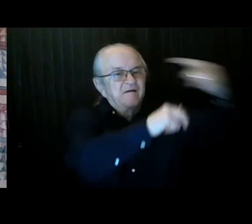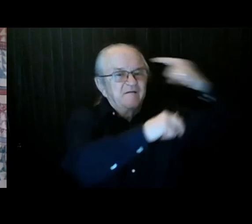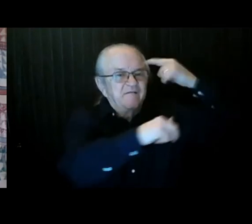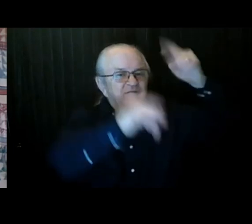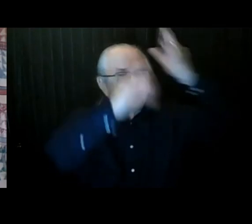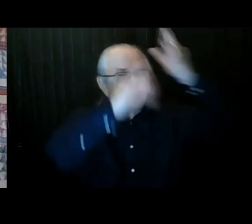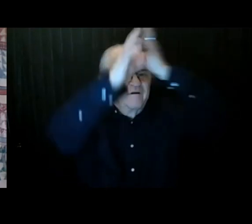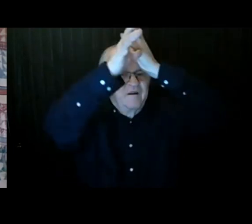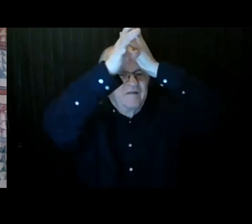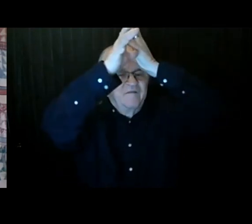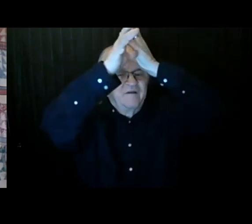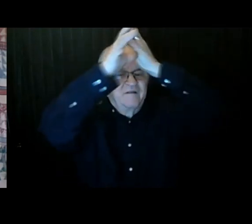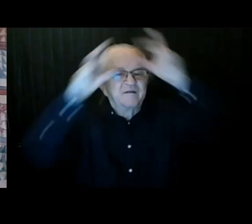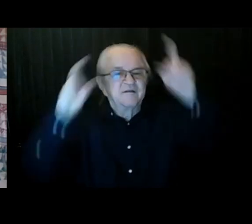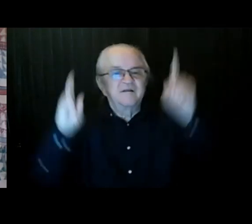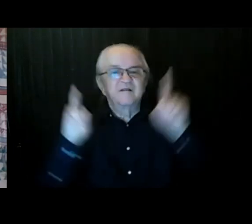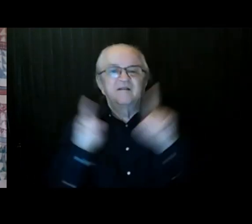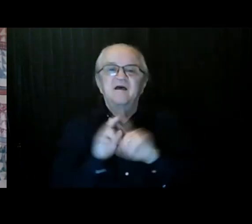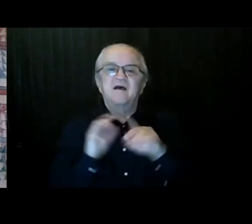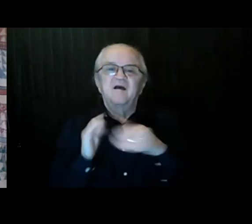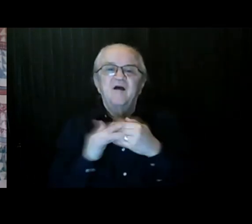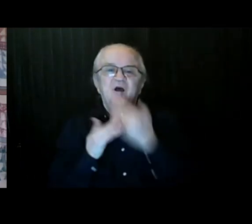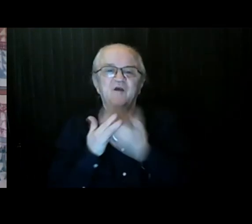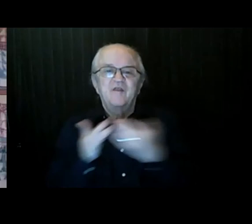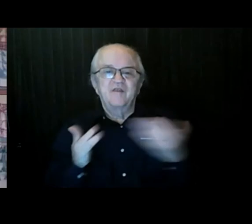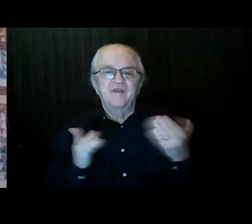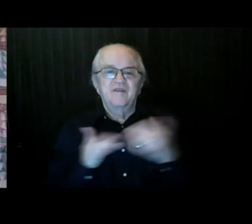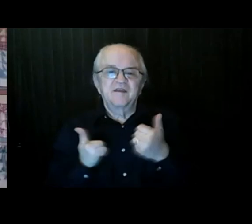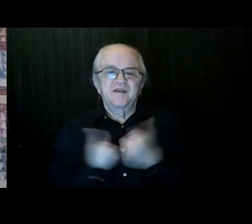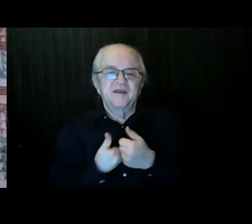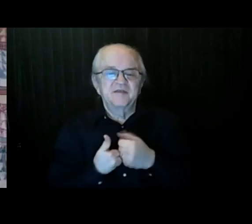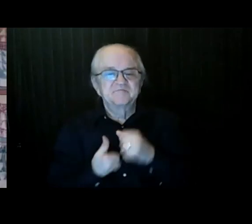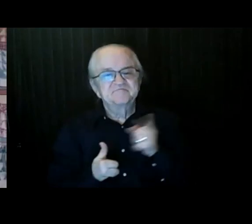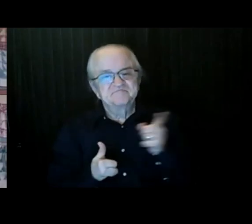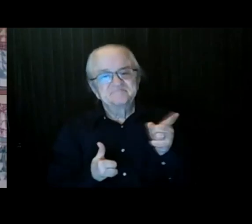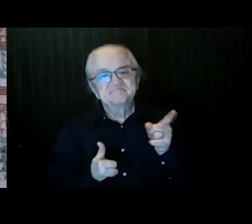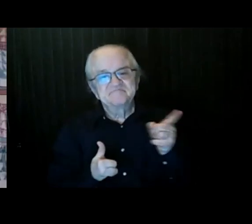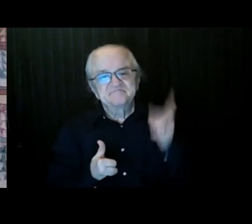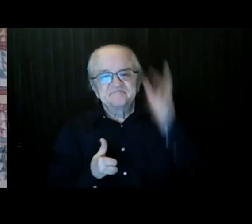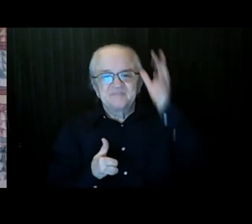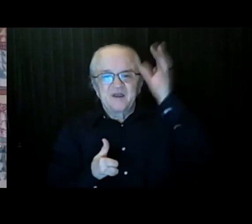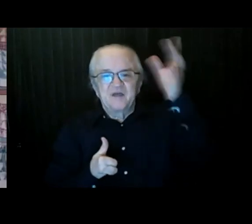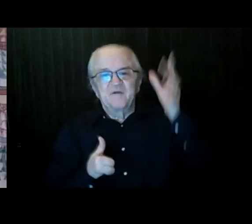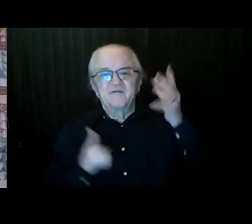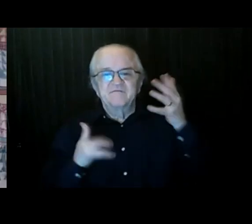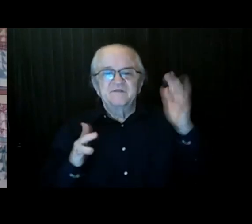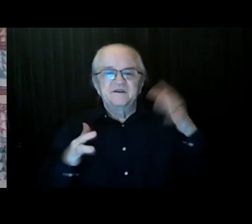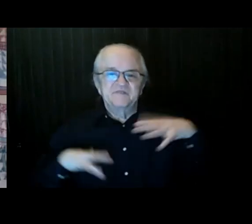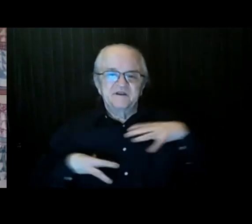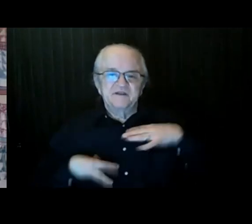Like all good things in that game, his vacation had to come to an end, and he had to go home, back to Rhode